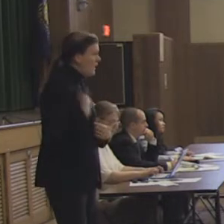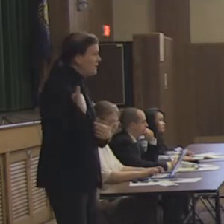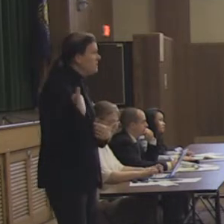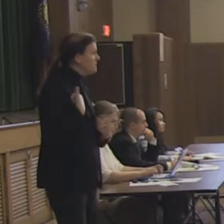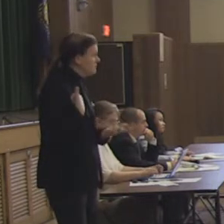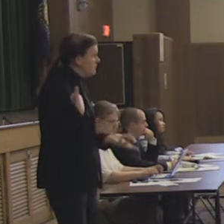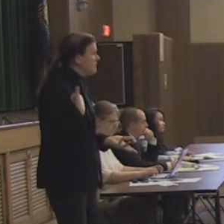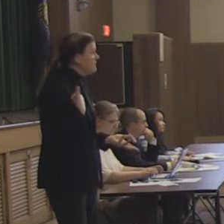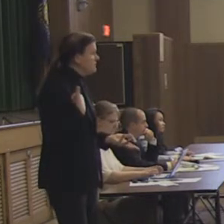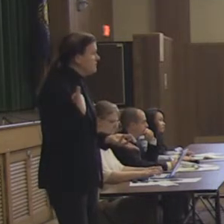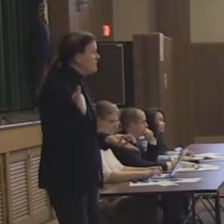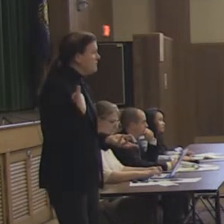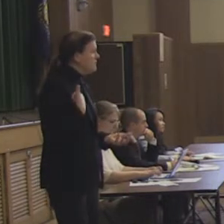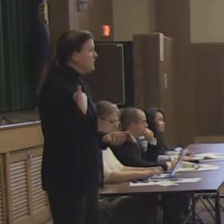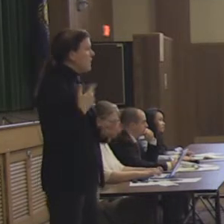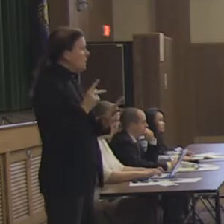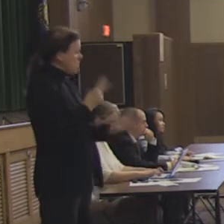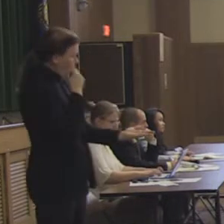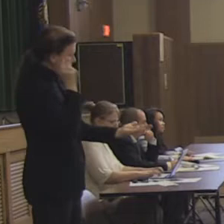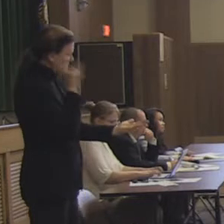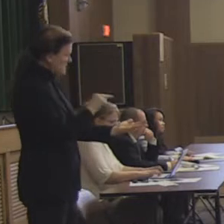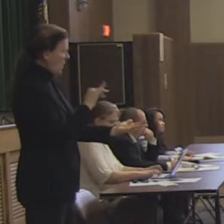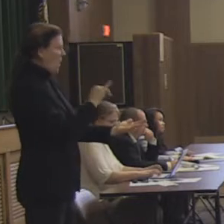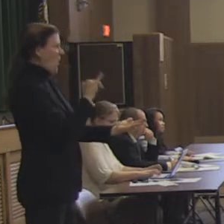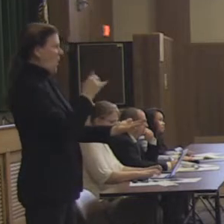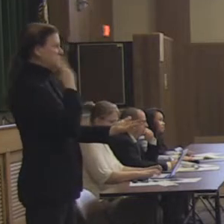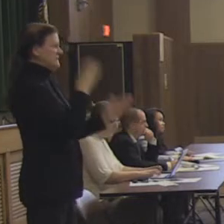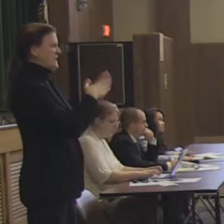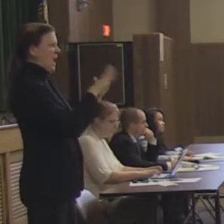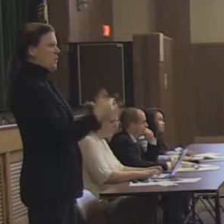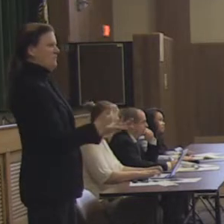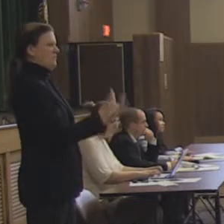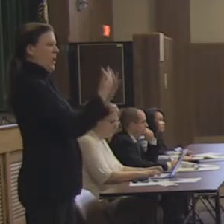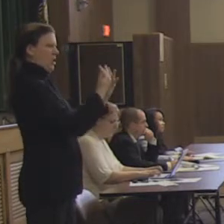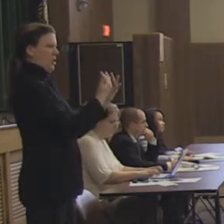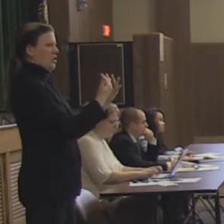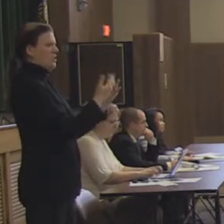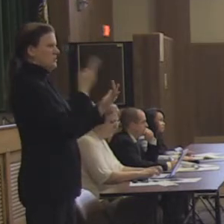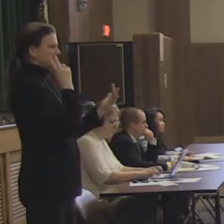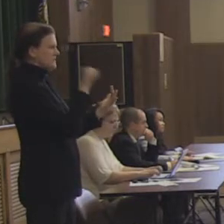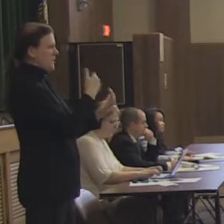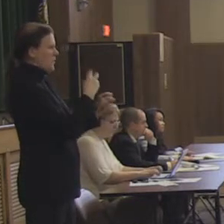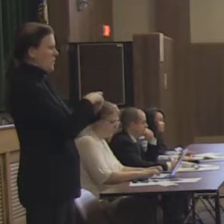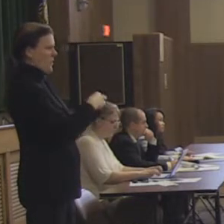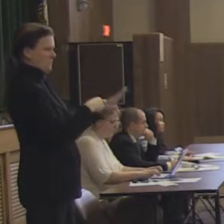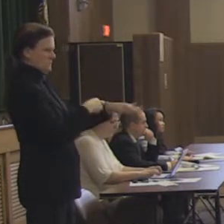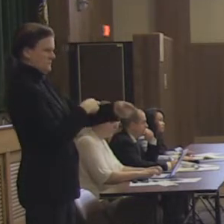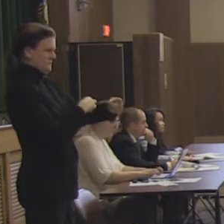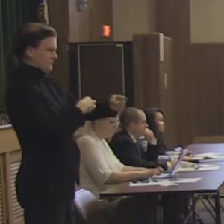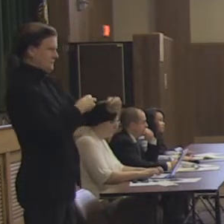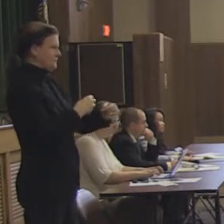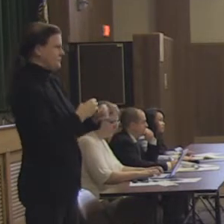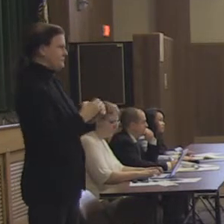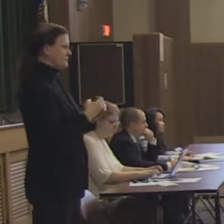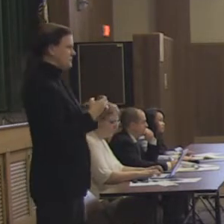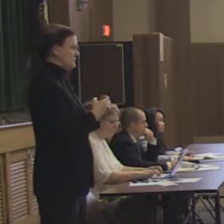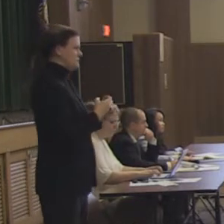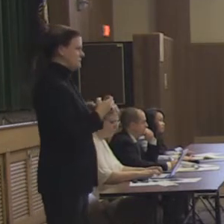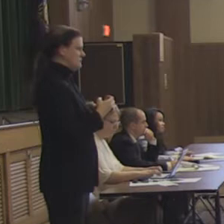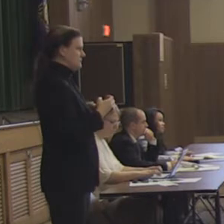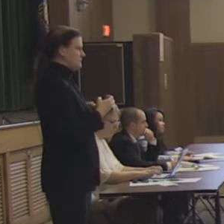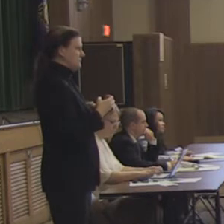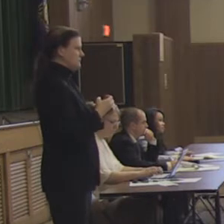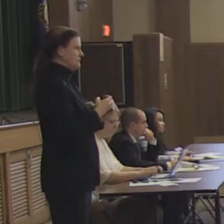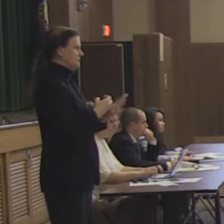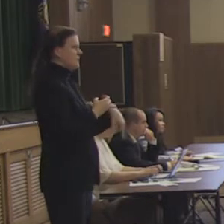life that they're going to interpretate in future situations? And so I'm